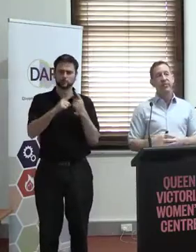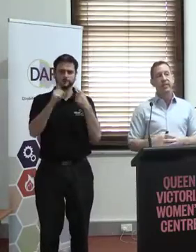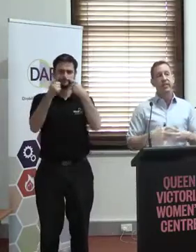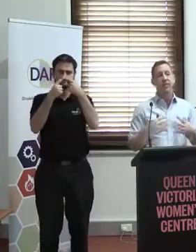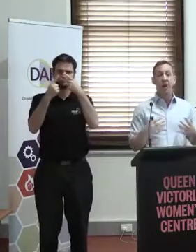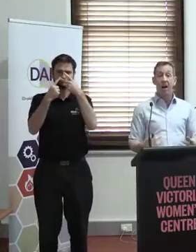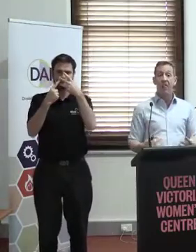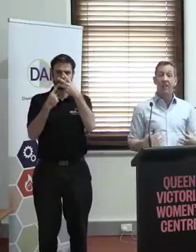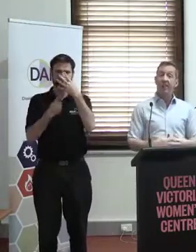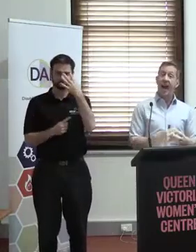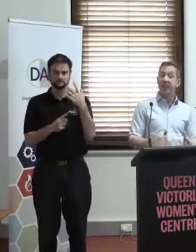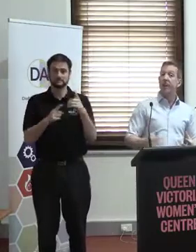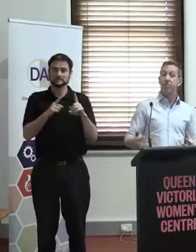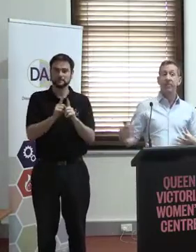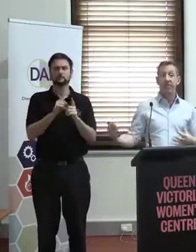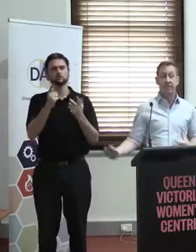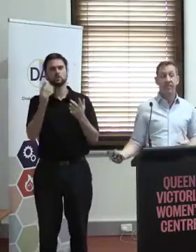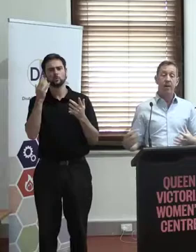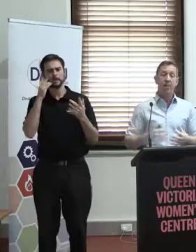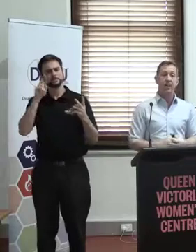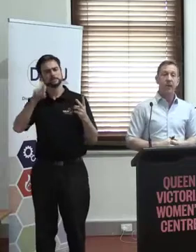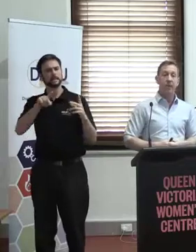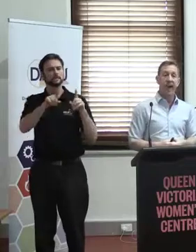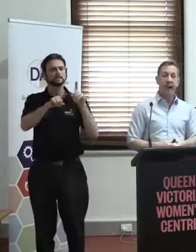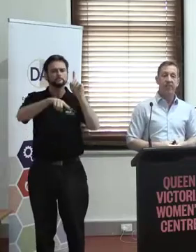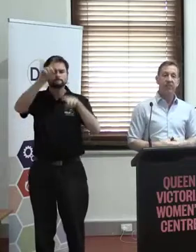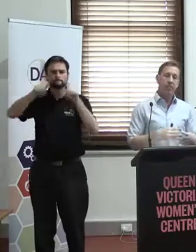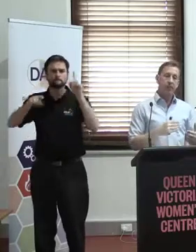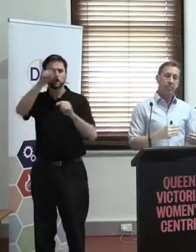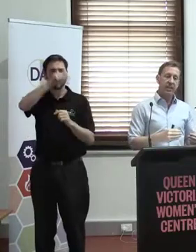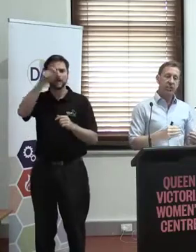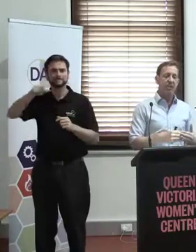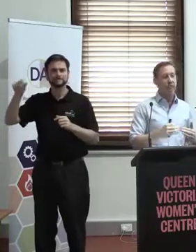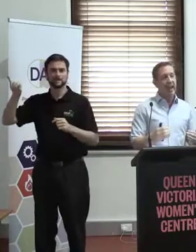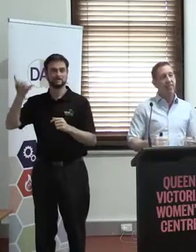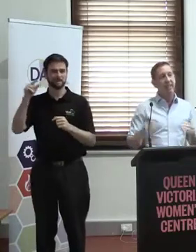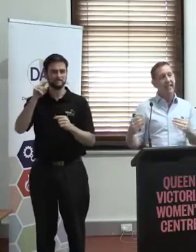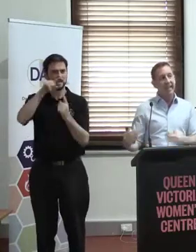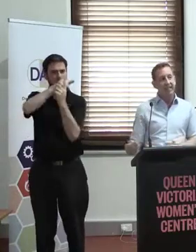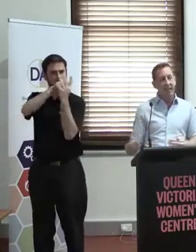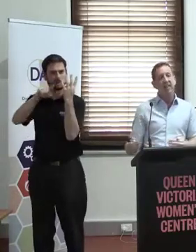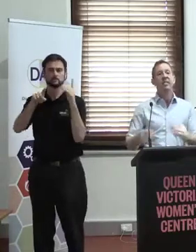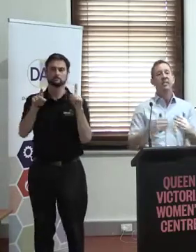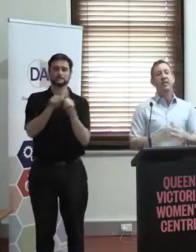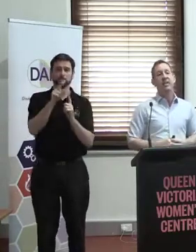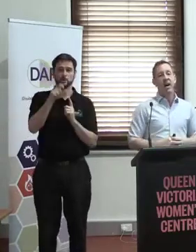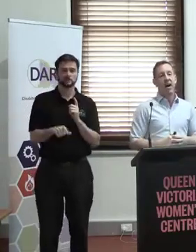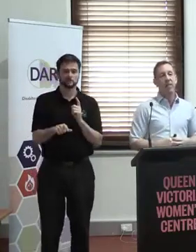number of difficulties for us in adding up the numbers that we have, because if we add them